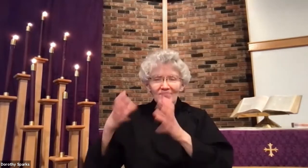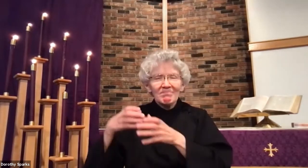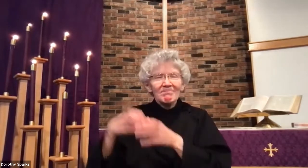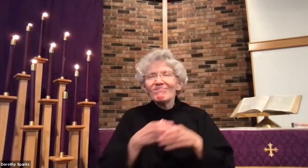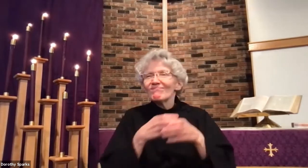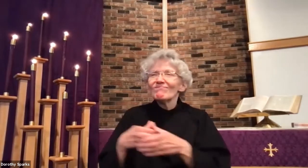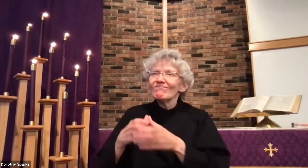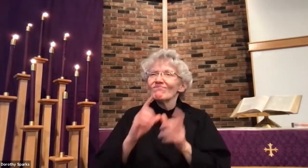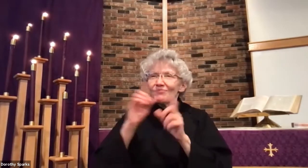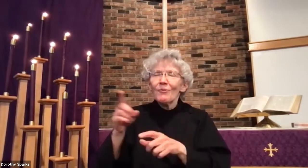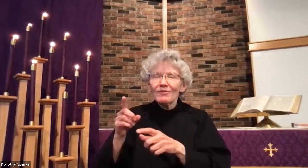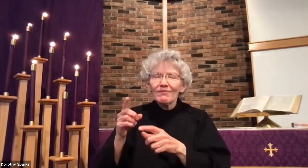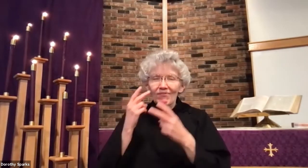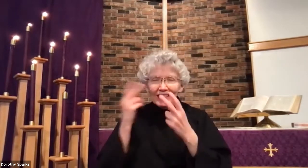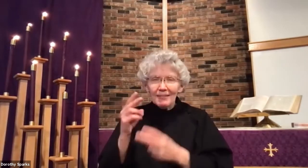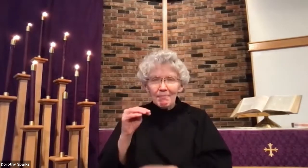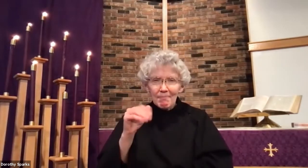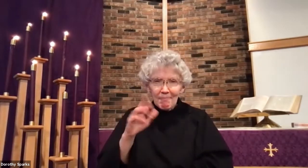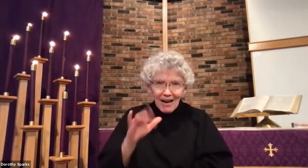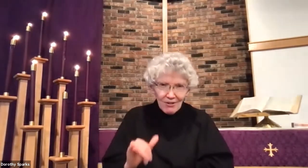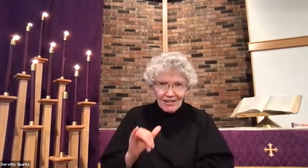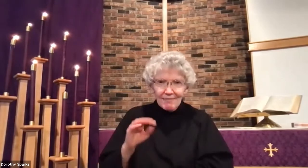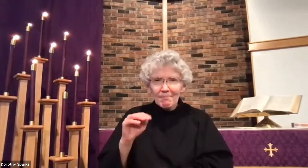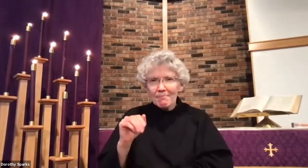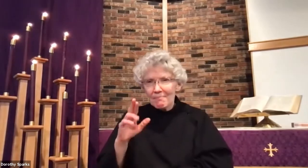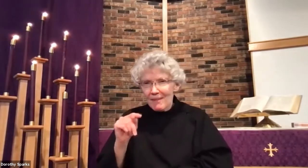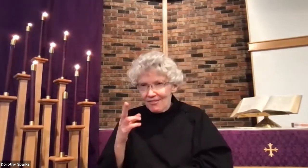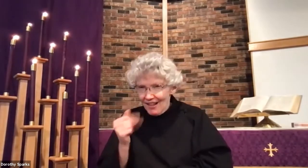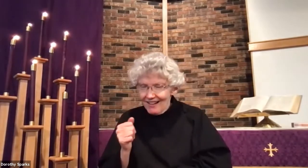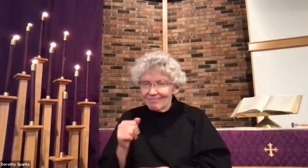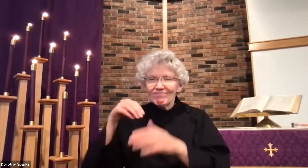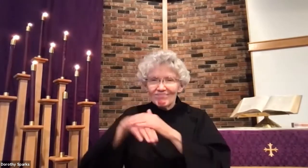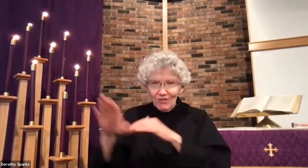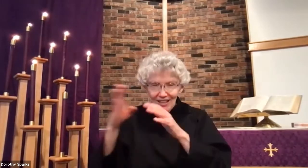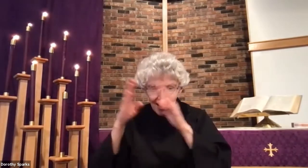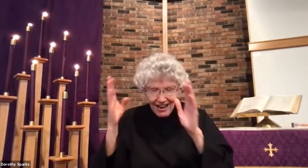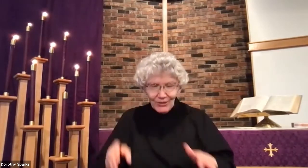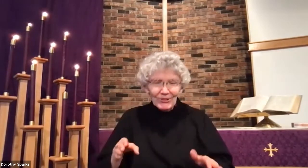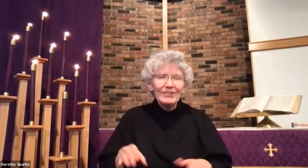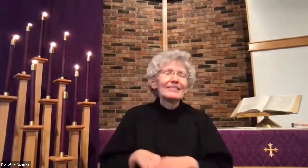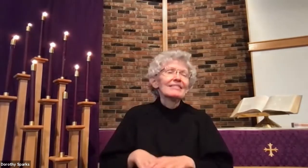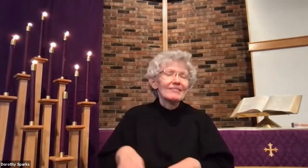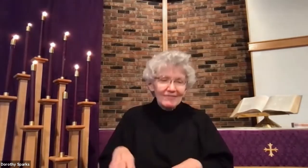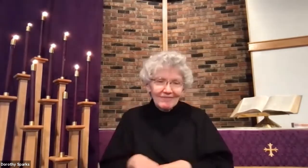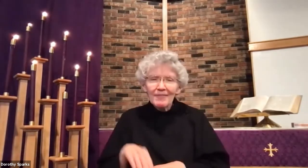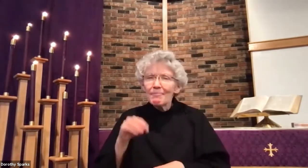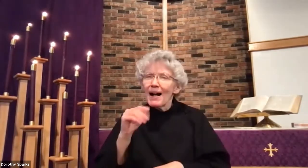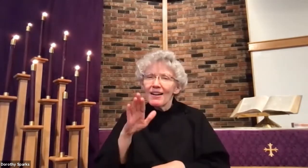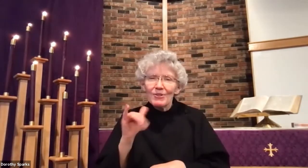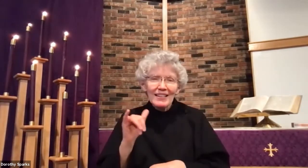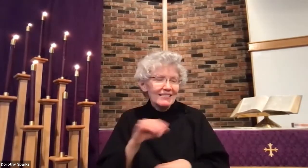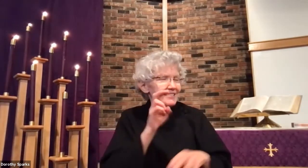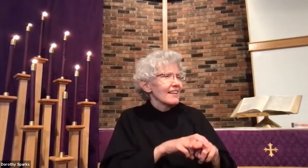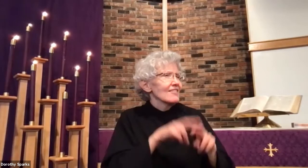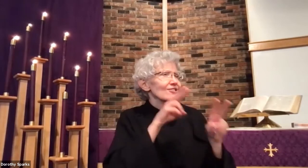I will pay it back to you when I come again." Then Jesus said, "Which of these 3 people do you think was really